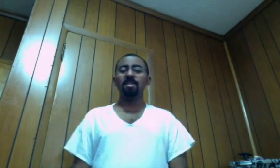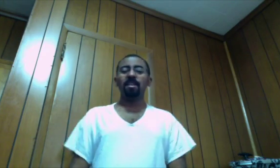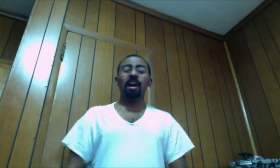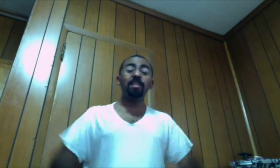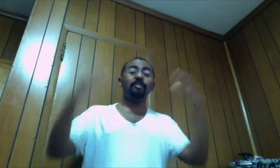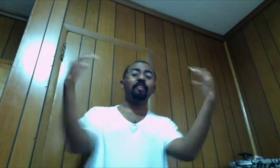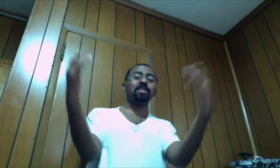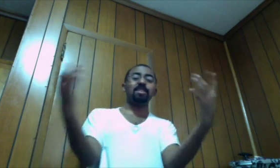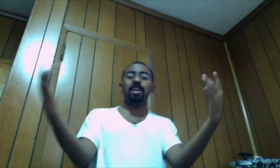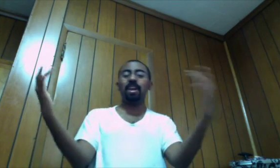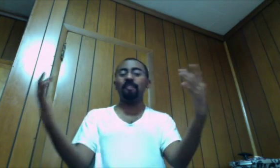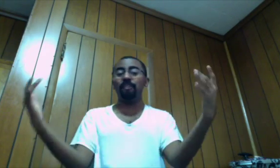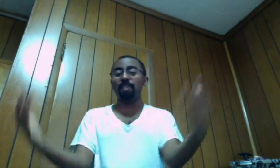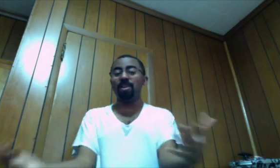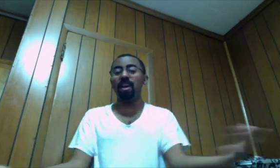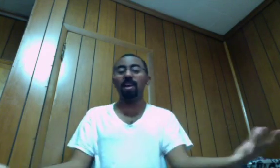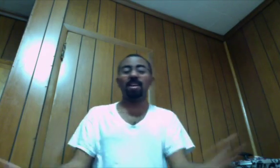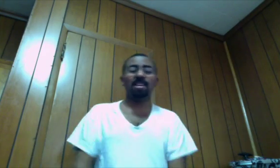How the fuck did they get Vic Mignogna?